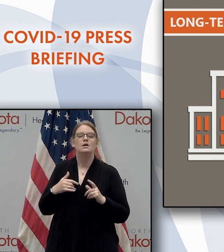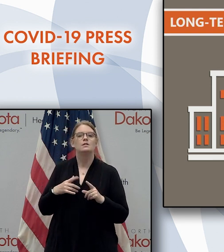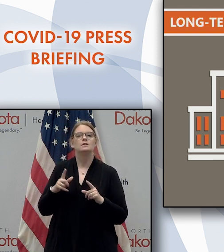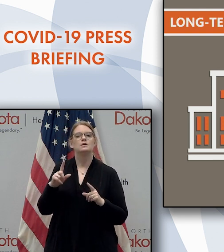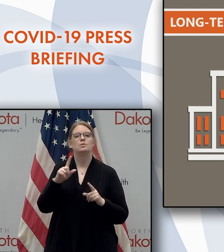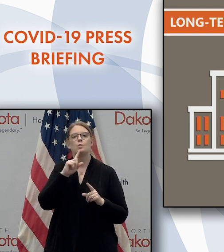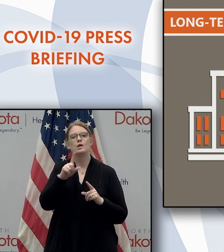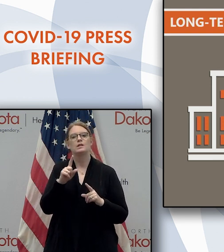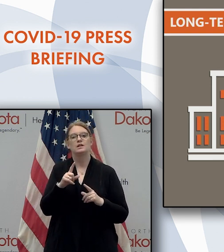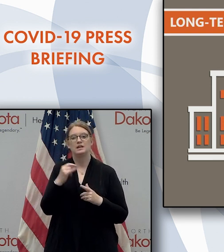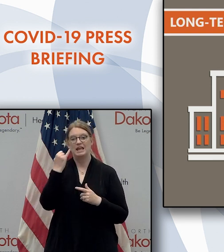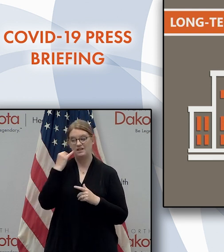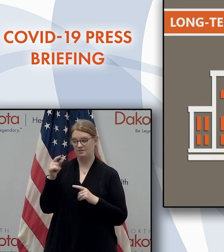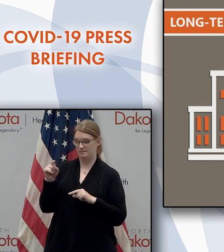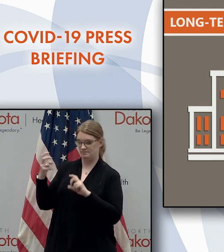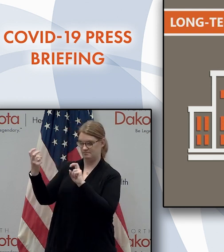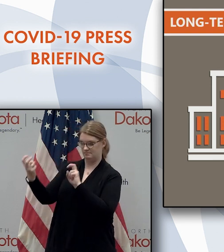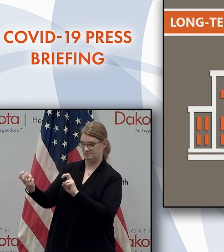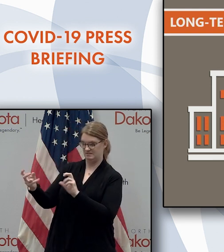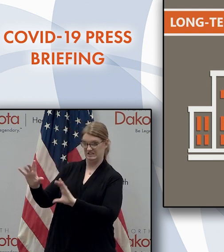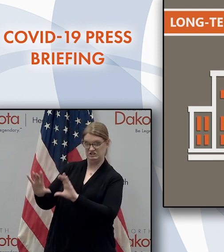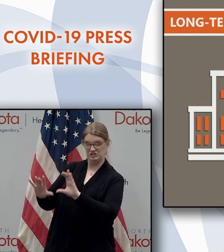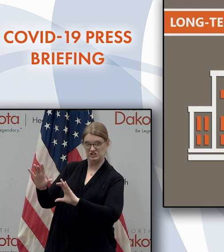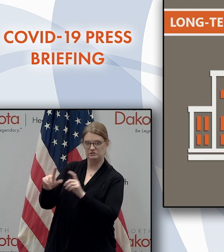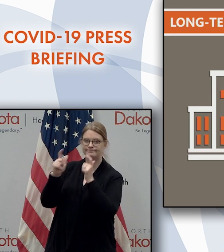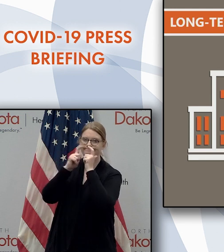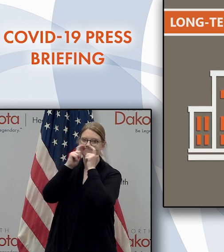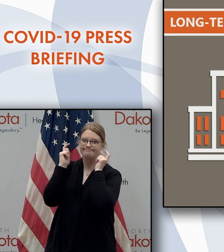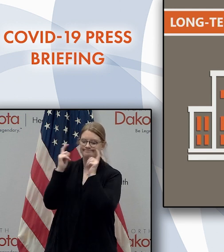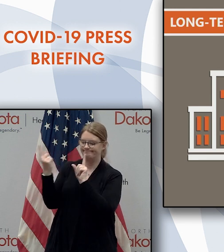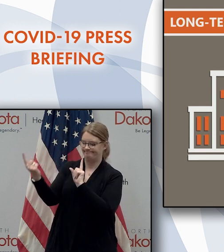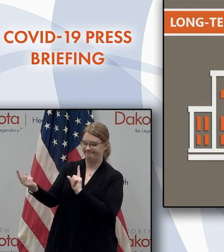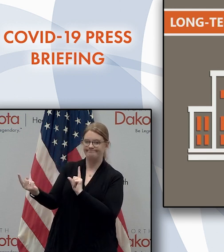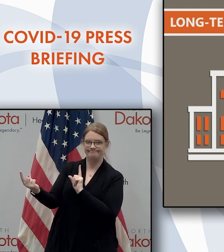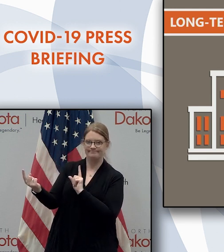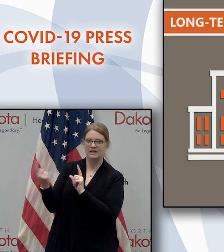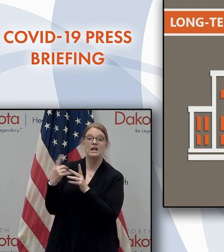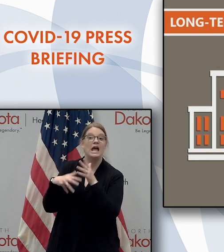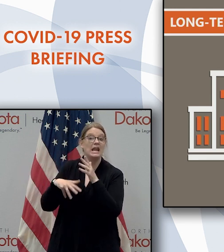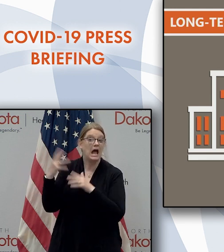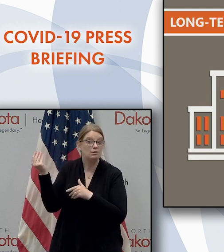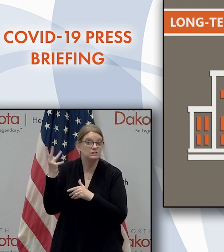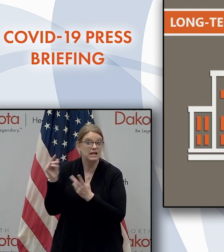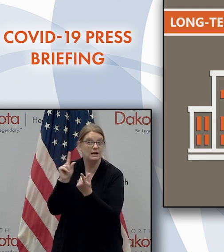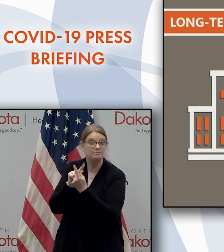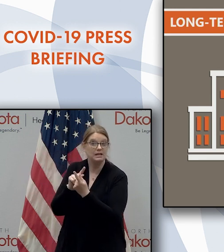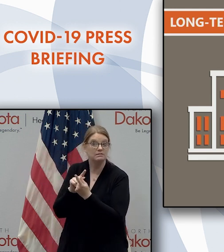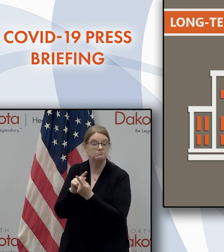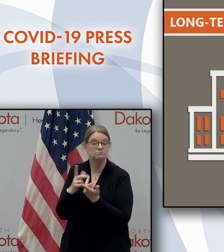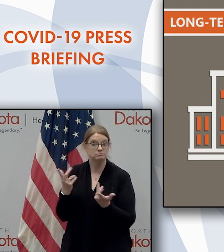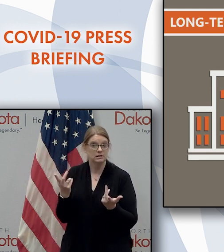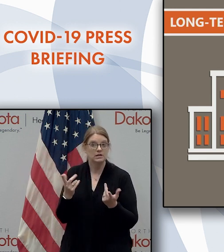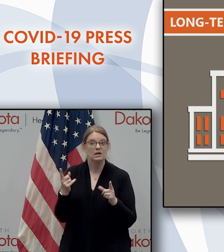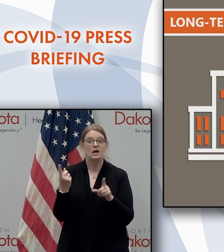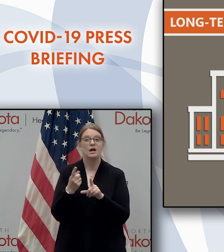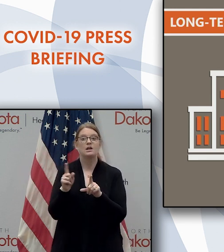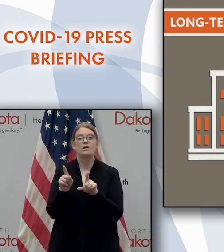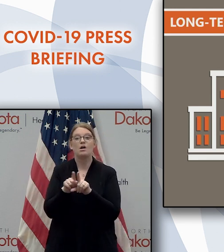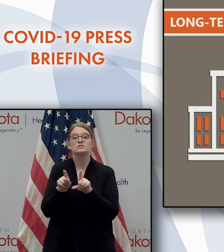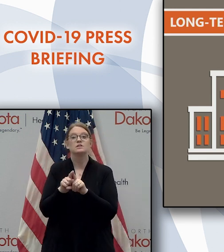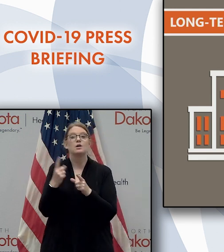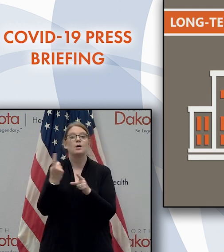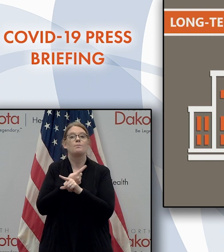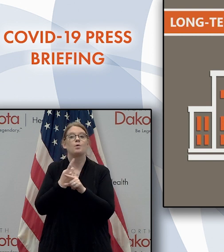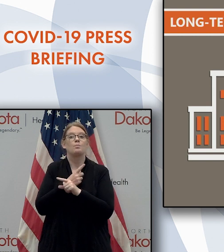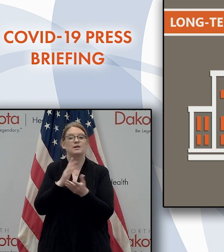that whoever you're visiting with is wearing a mask, maintaining social distancing, meet outside if you can, and perform the appropriate hand hygiene